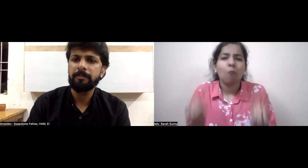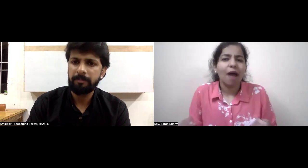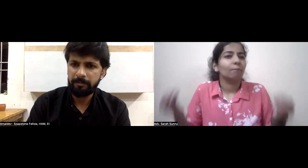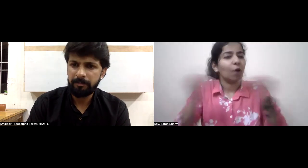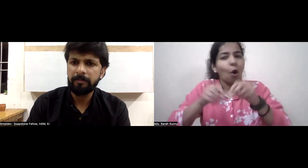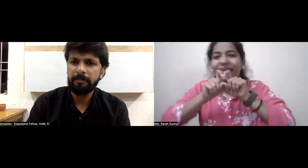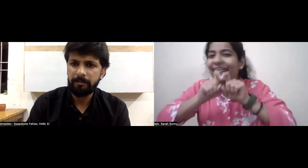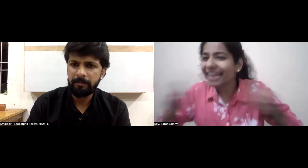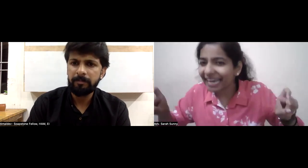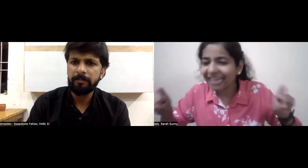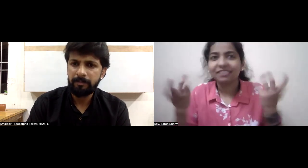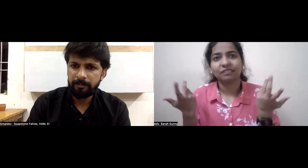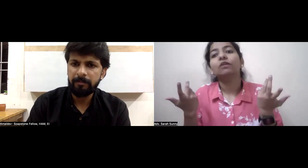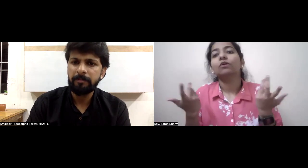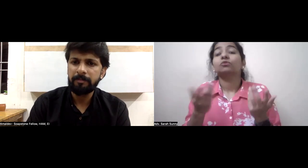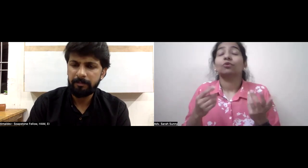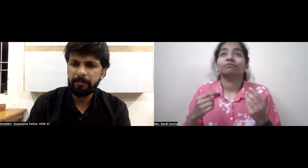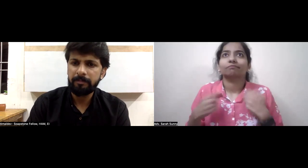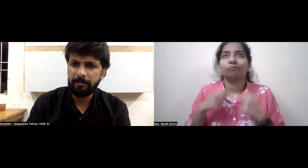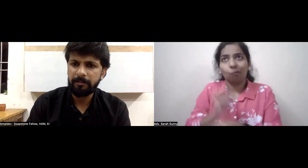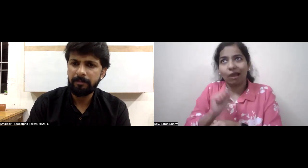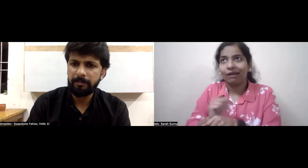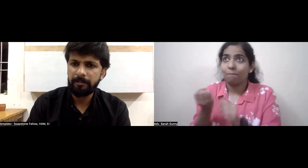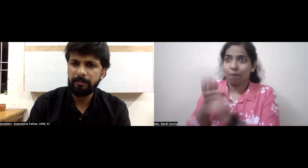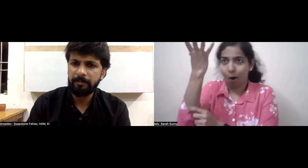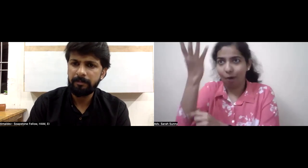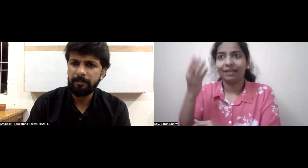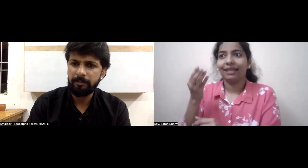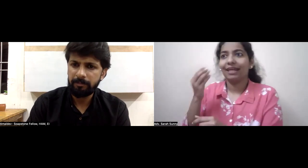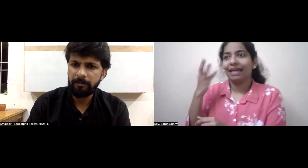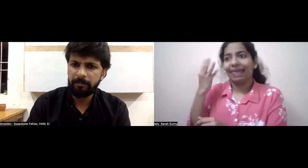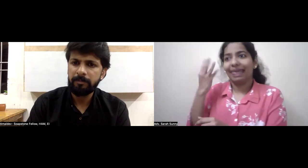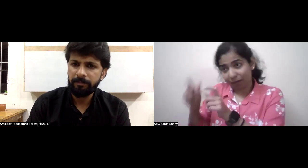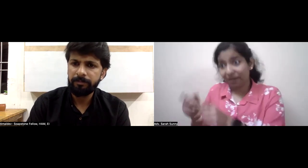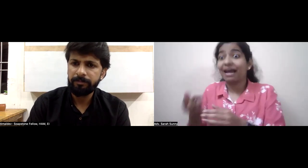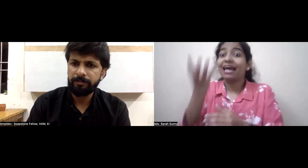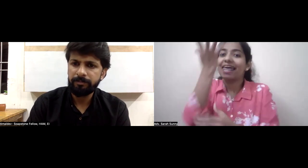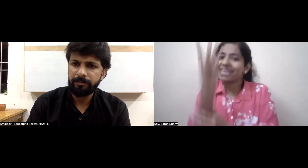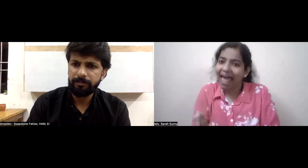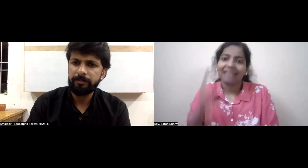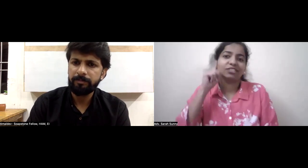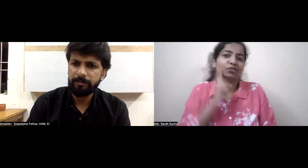but there has to be more awareness and clarity and understanding.